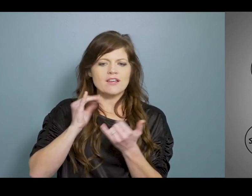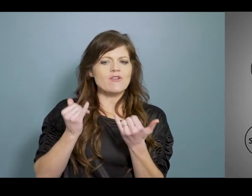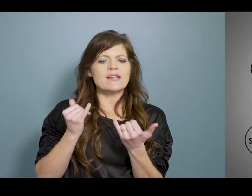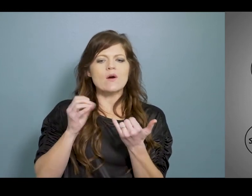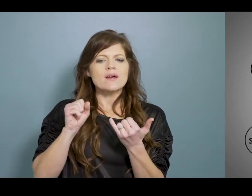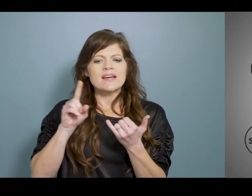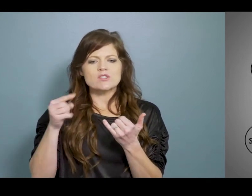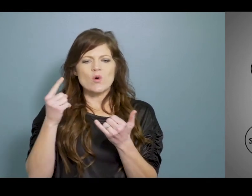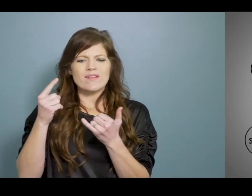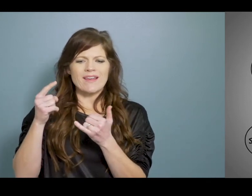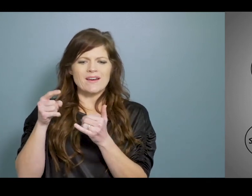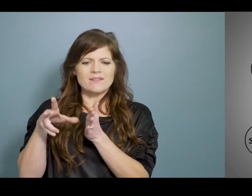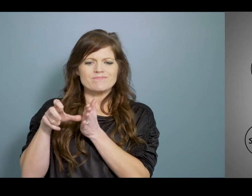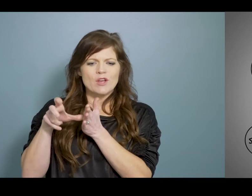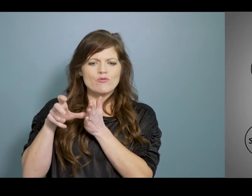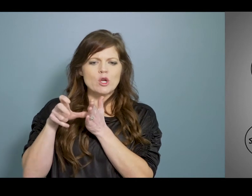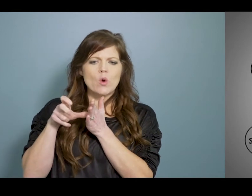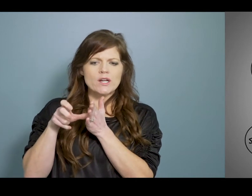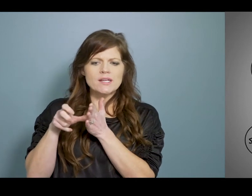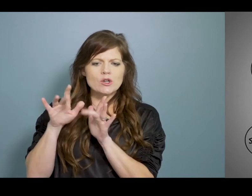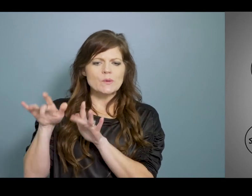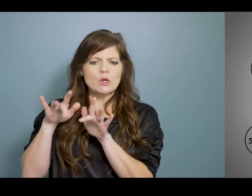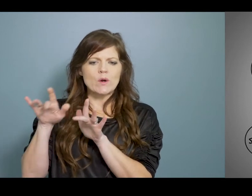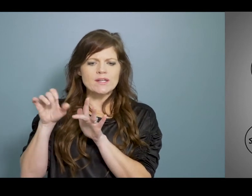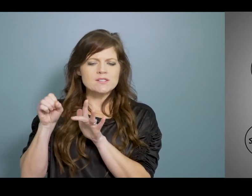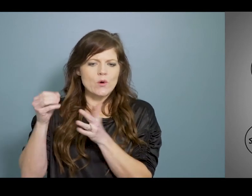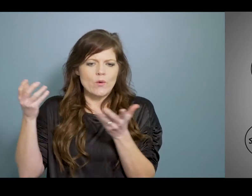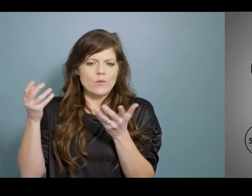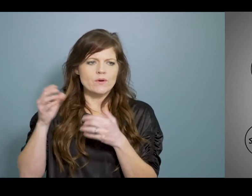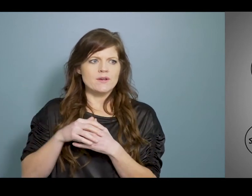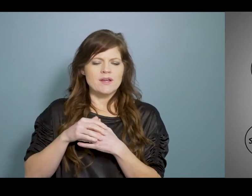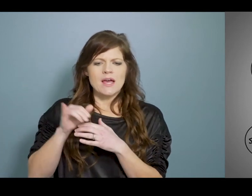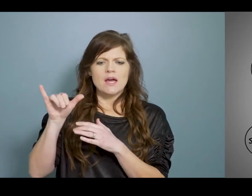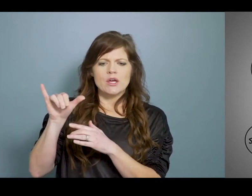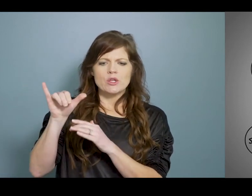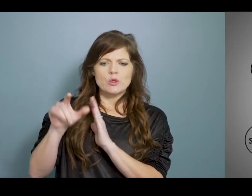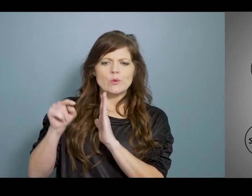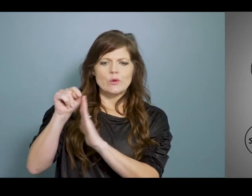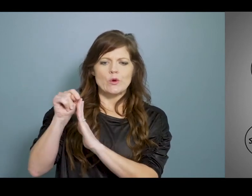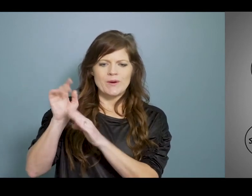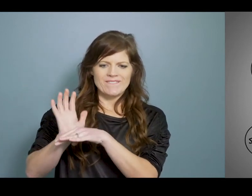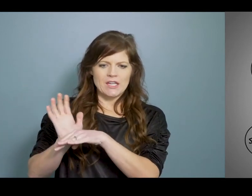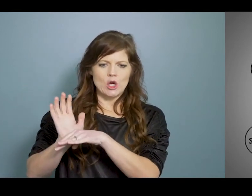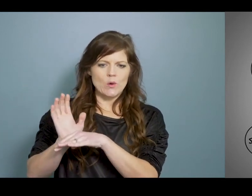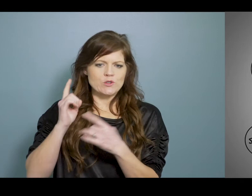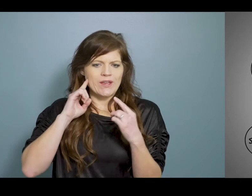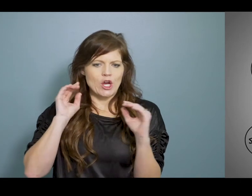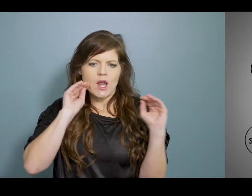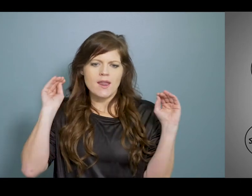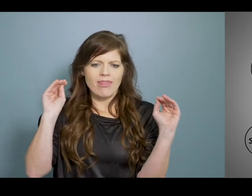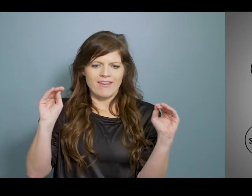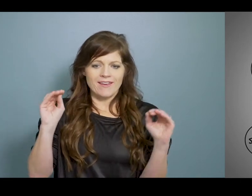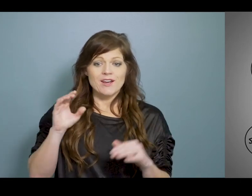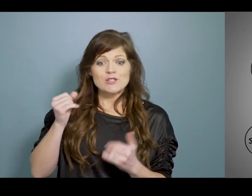these painful feelings from arising, but we can open up and make room for them. Acknowledge they are